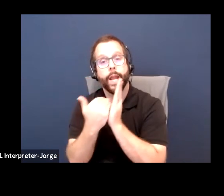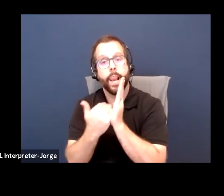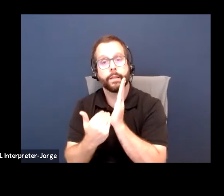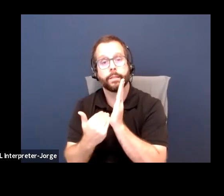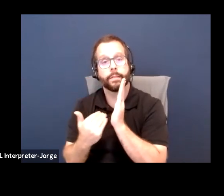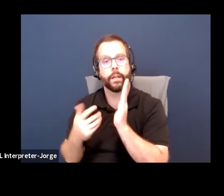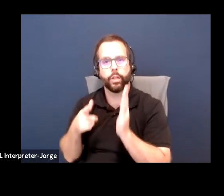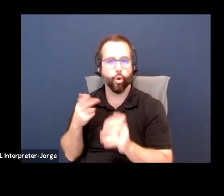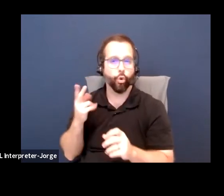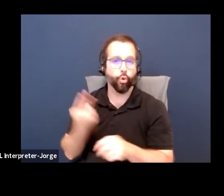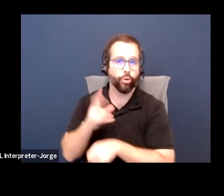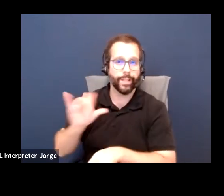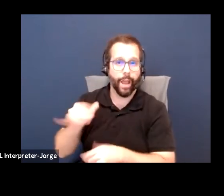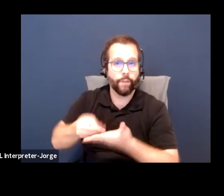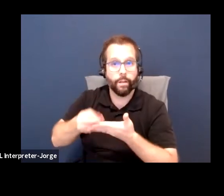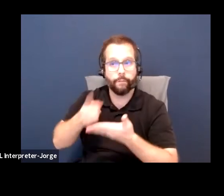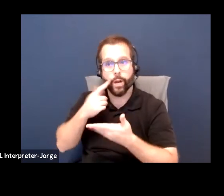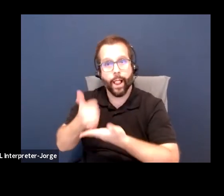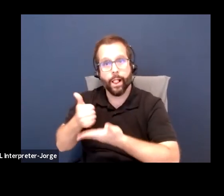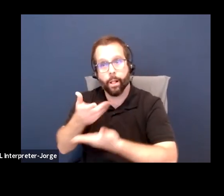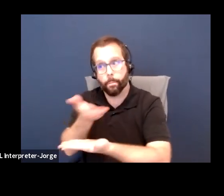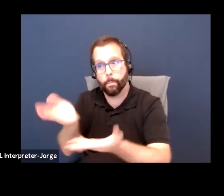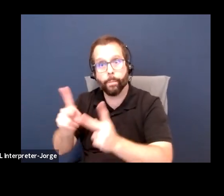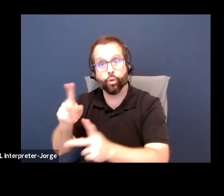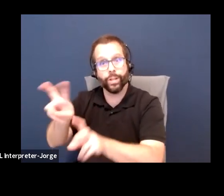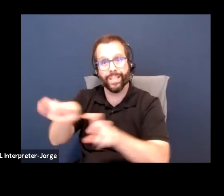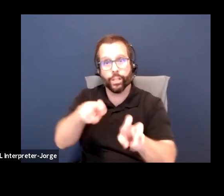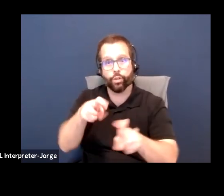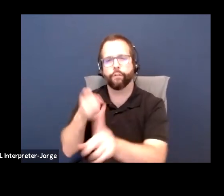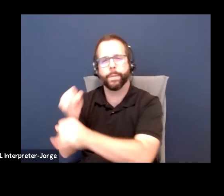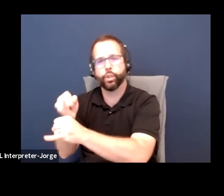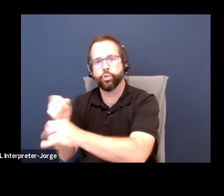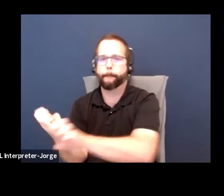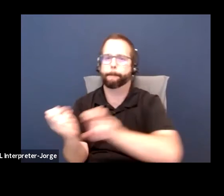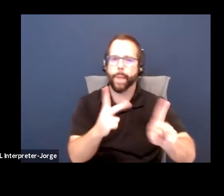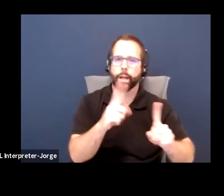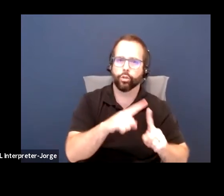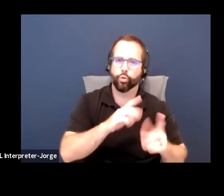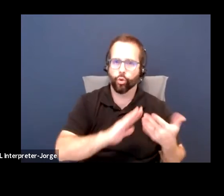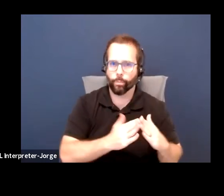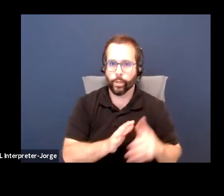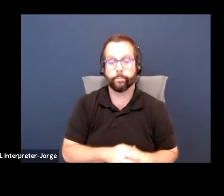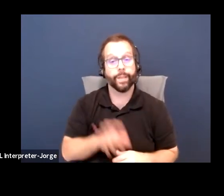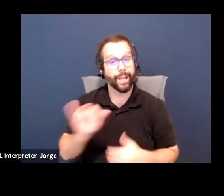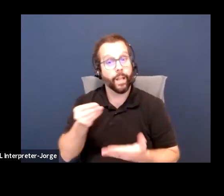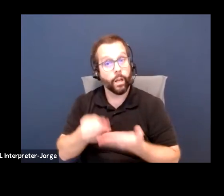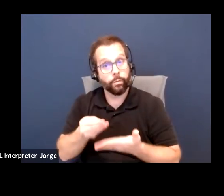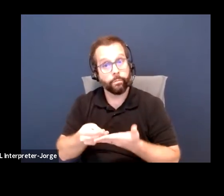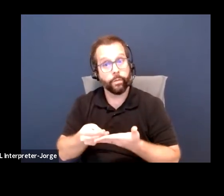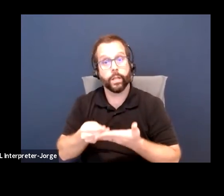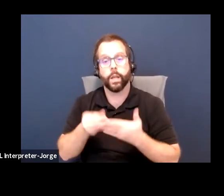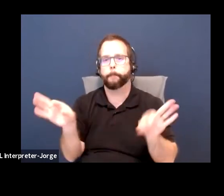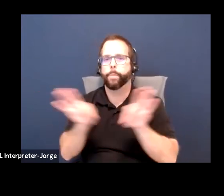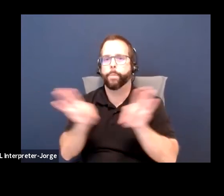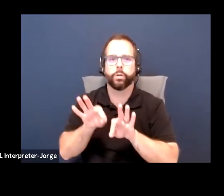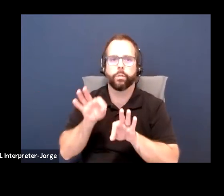funding to help transition people from institutions back to the community. This funding is really important in taking